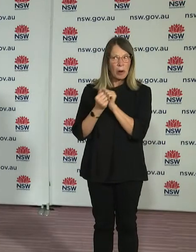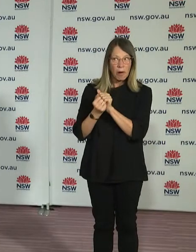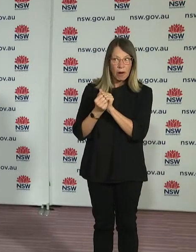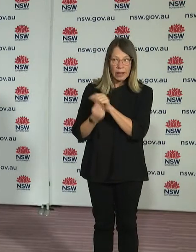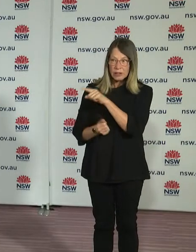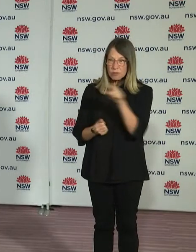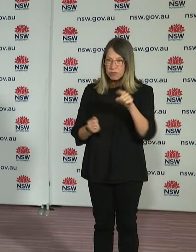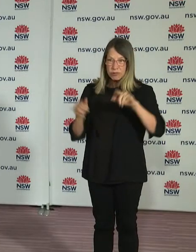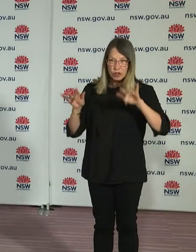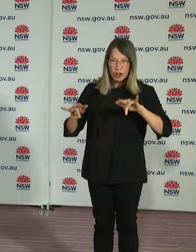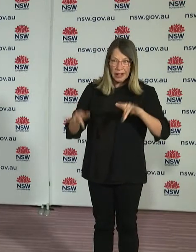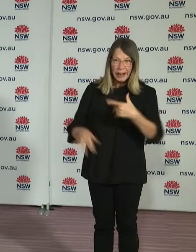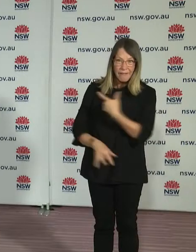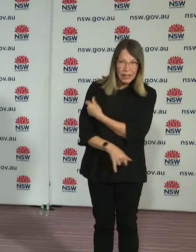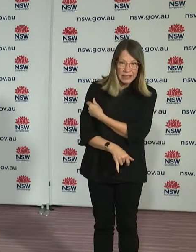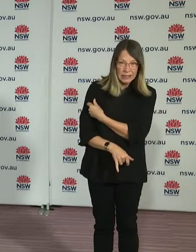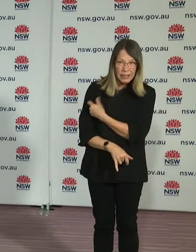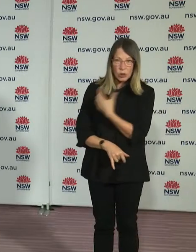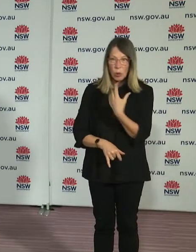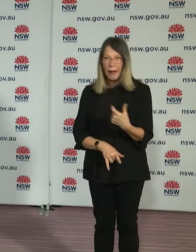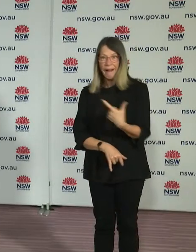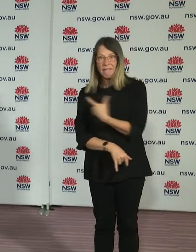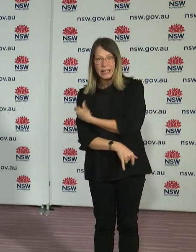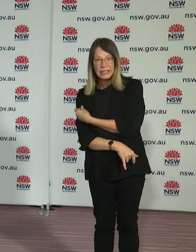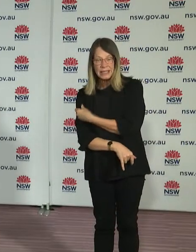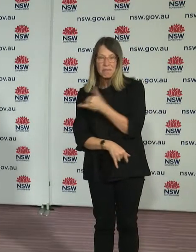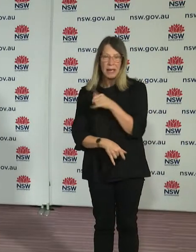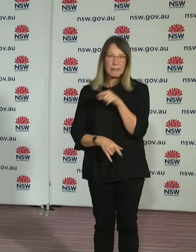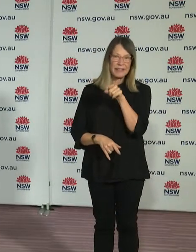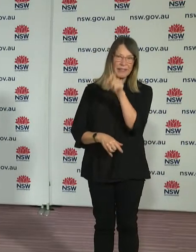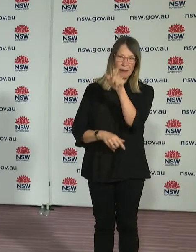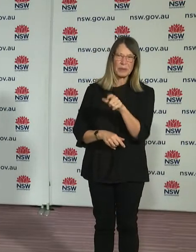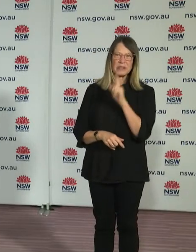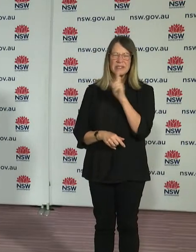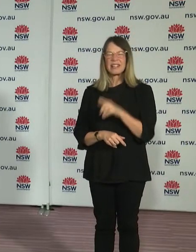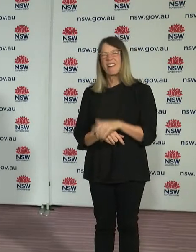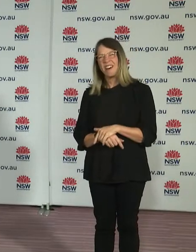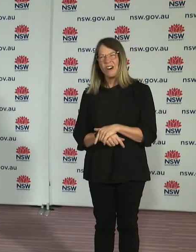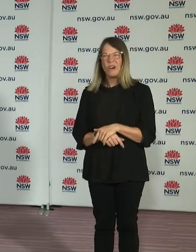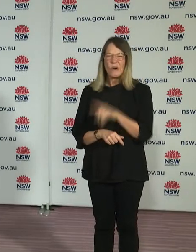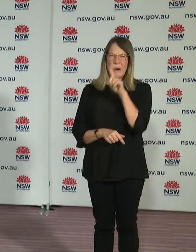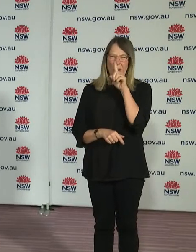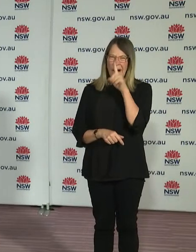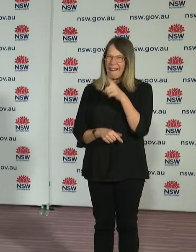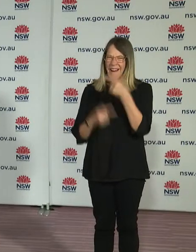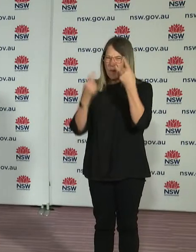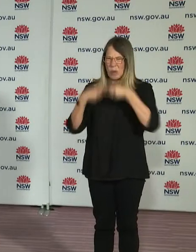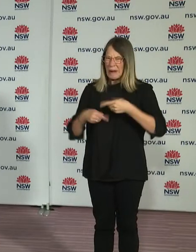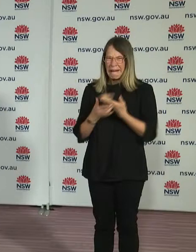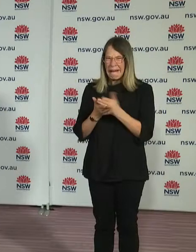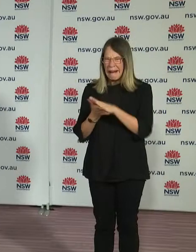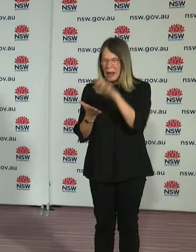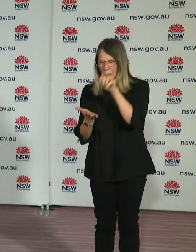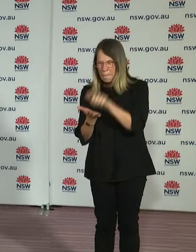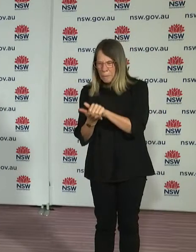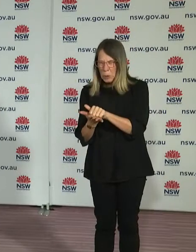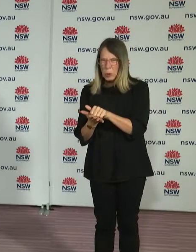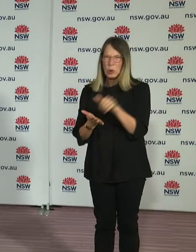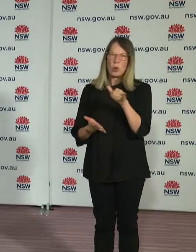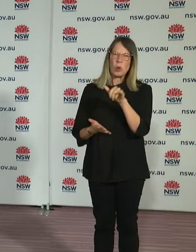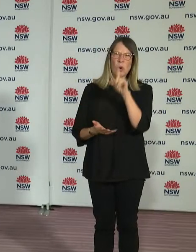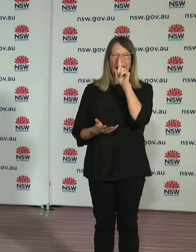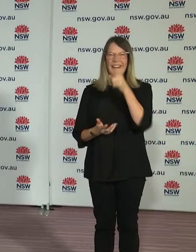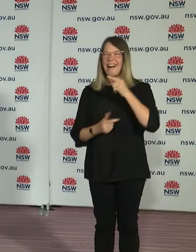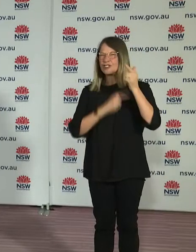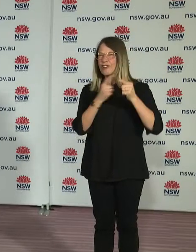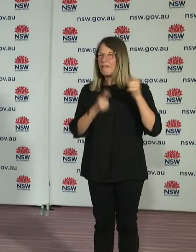hard to get transport to a location, if they're finding it hard to navigate a booking system, if they've got a disability